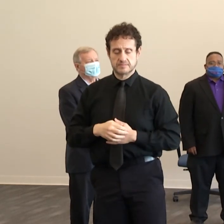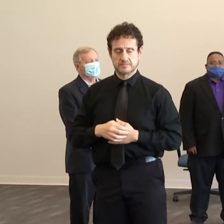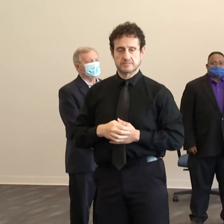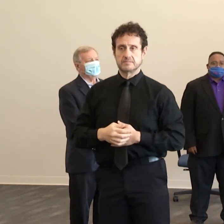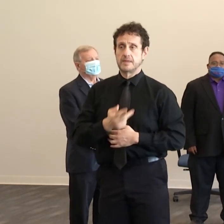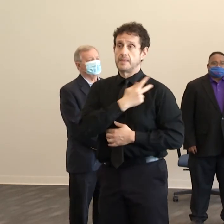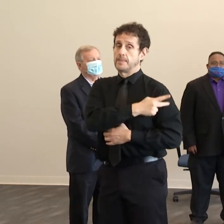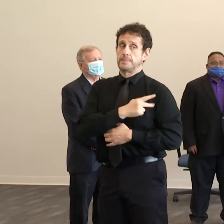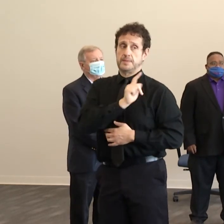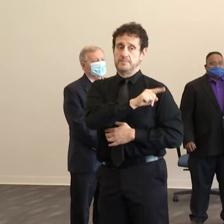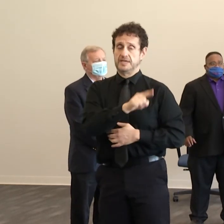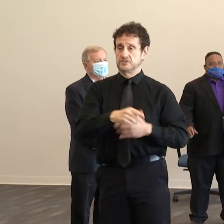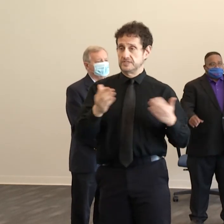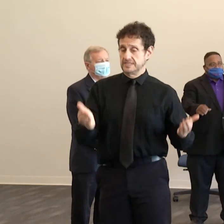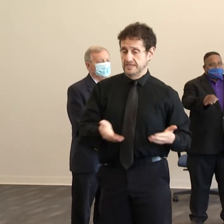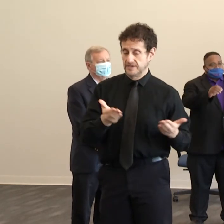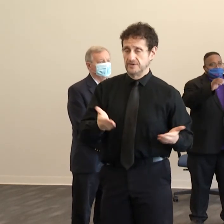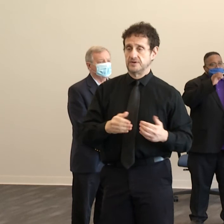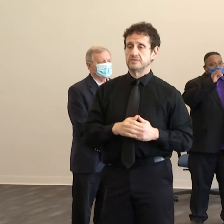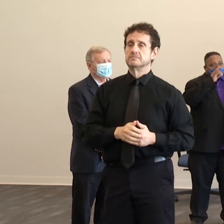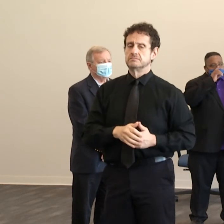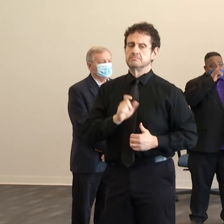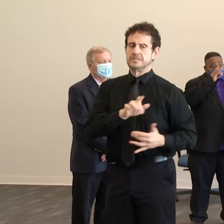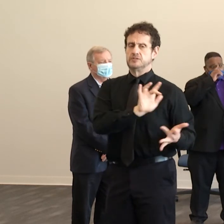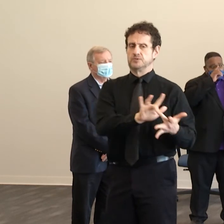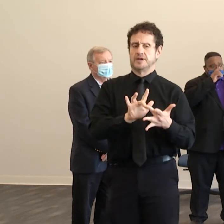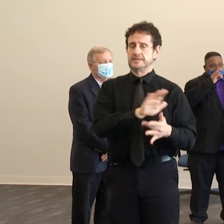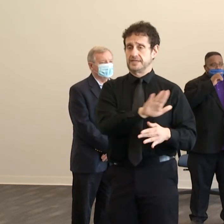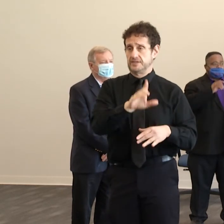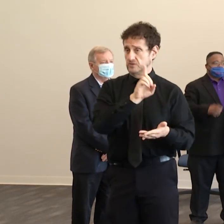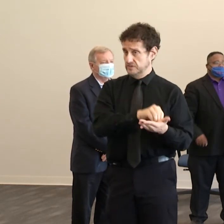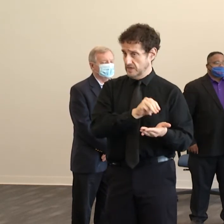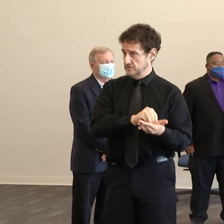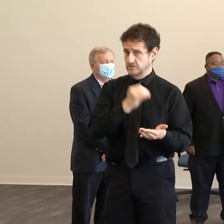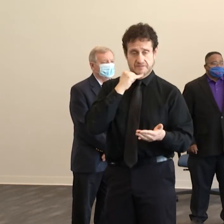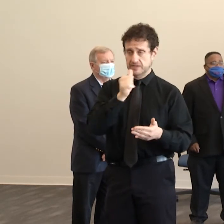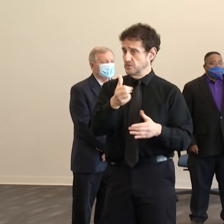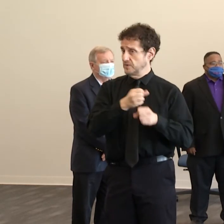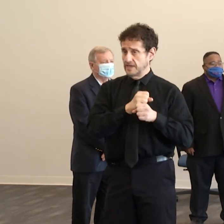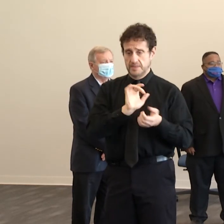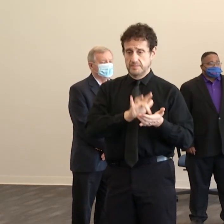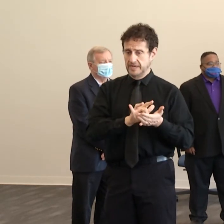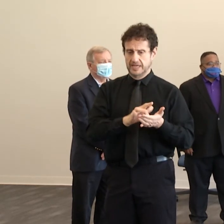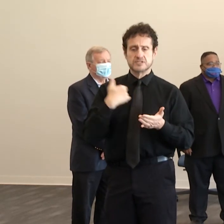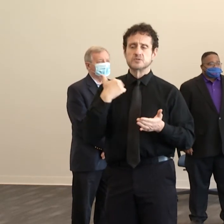patients here, of course, will need to be in touch with their doctors if they don't get their medications, and we'll do the kind of